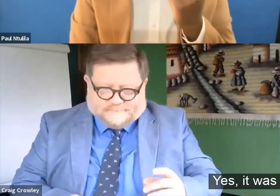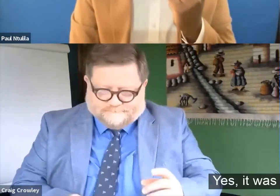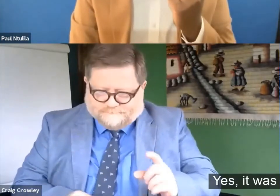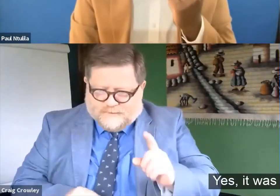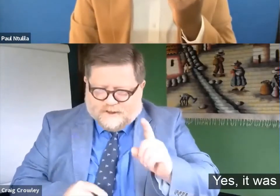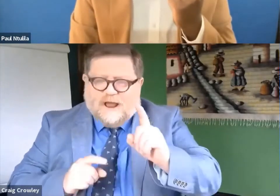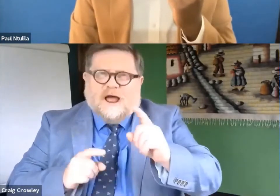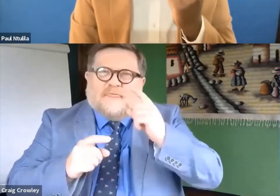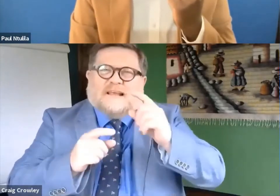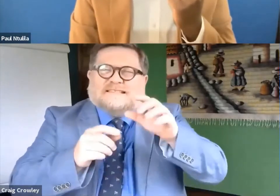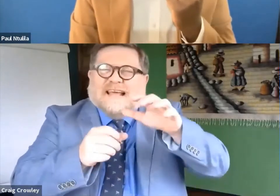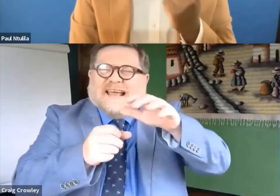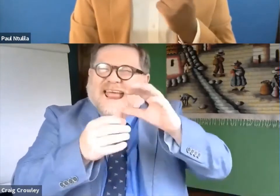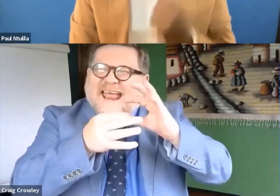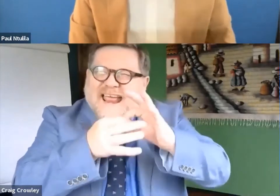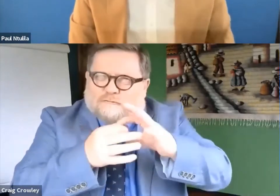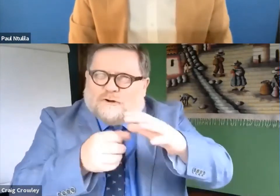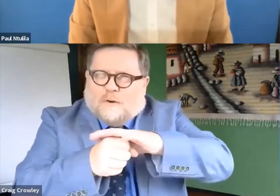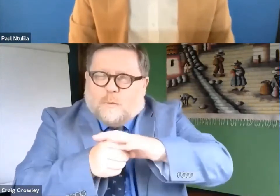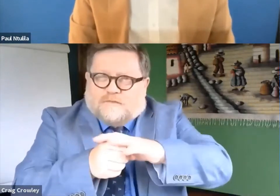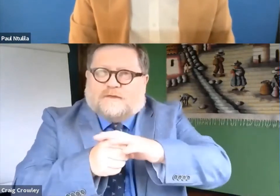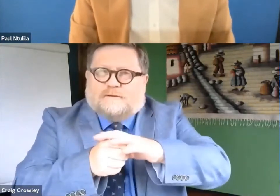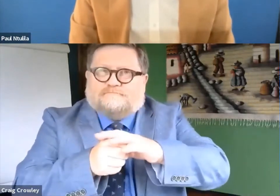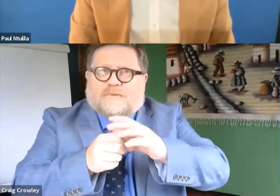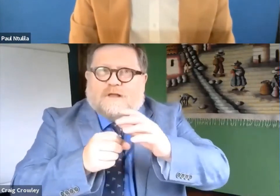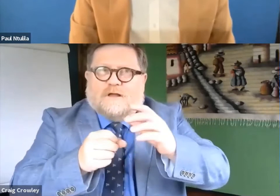with, So